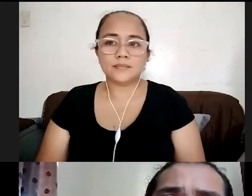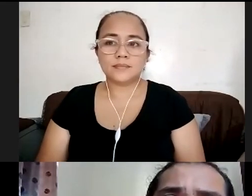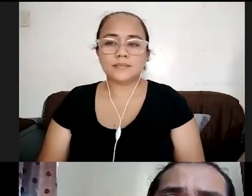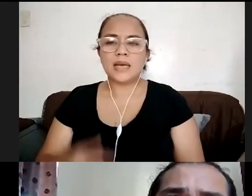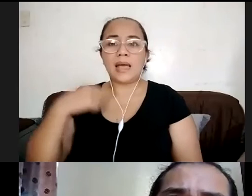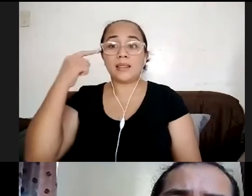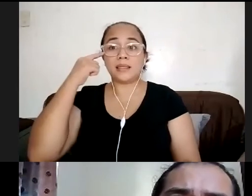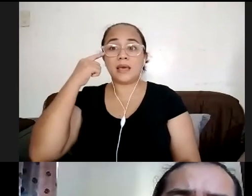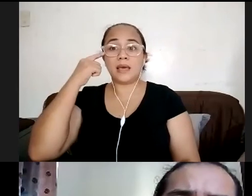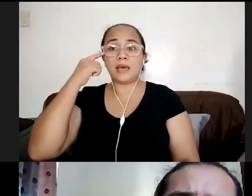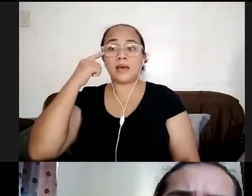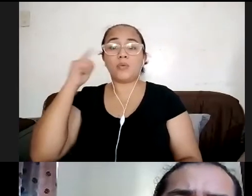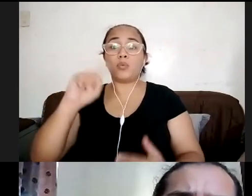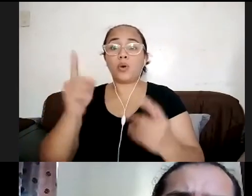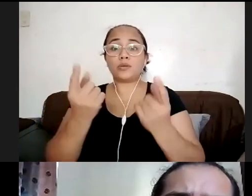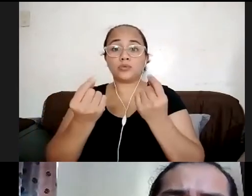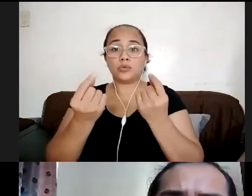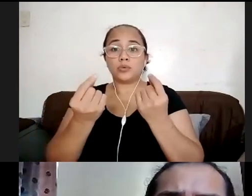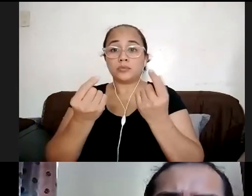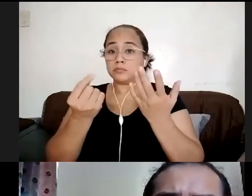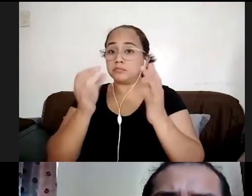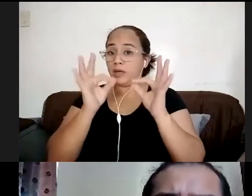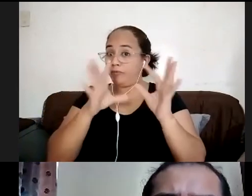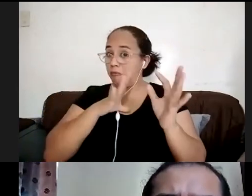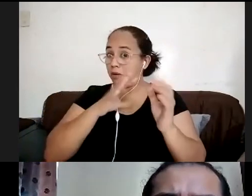what we'll do, if it's okay with you,